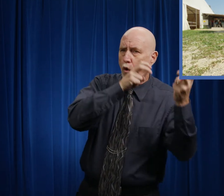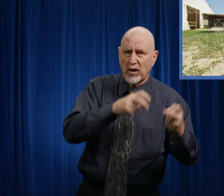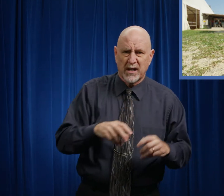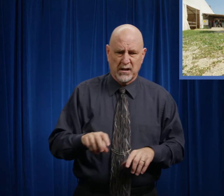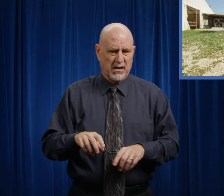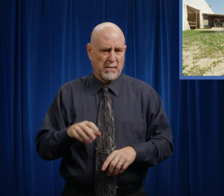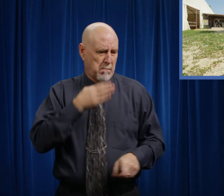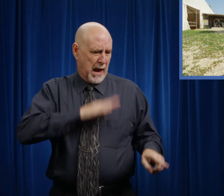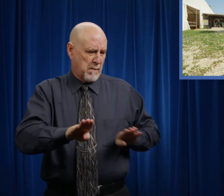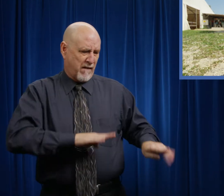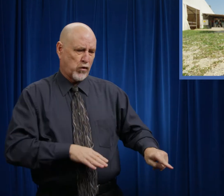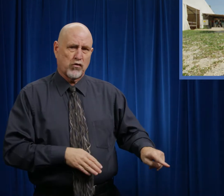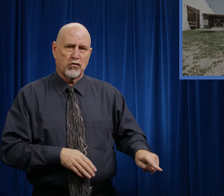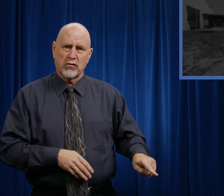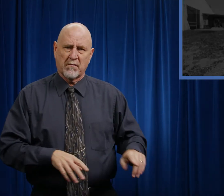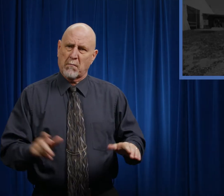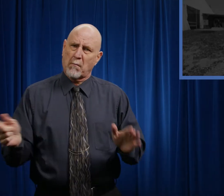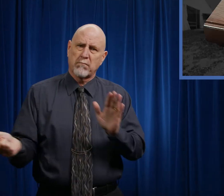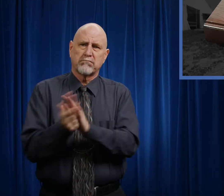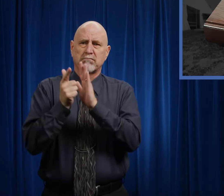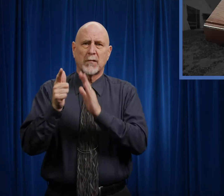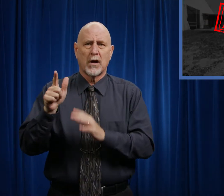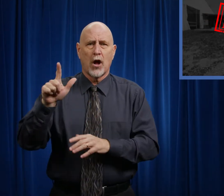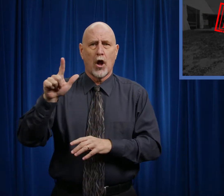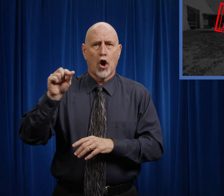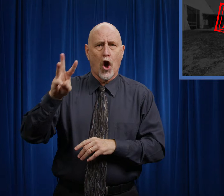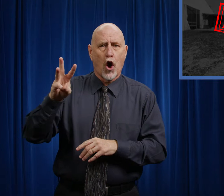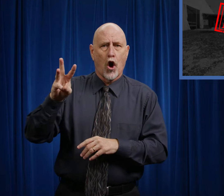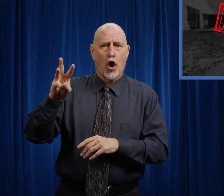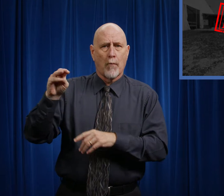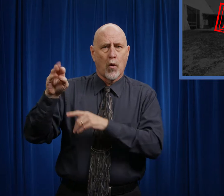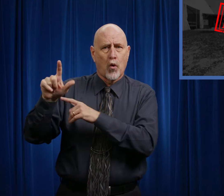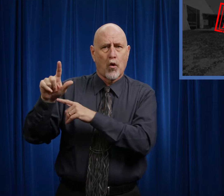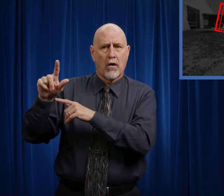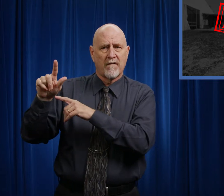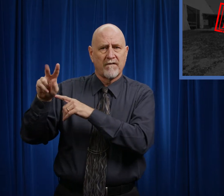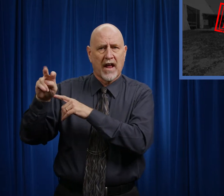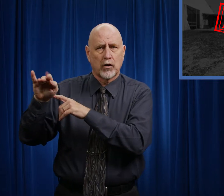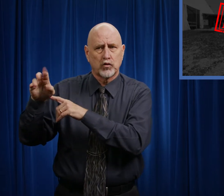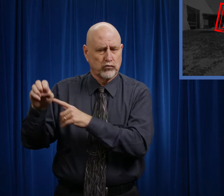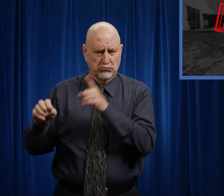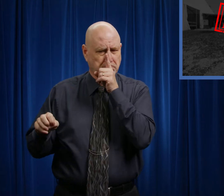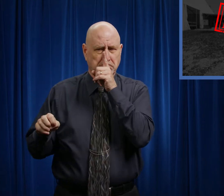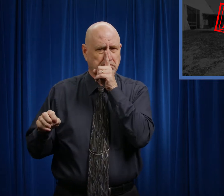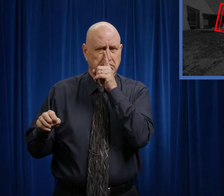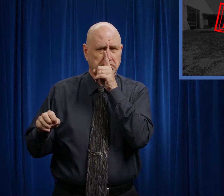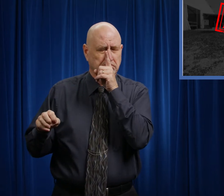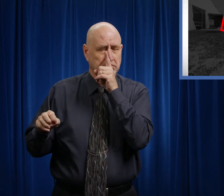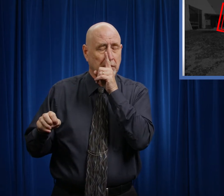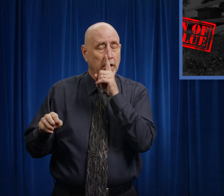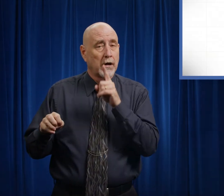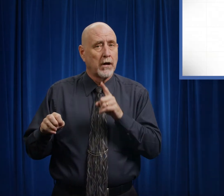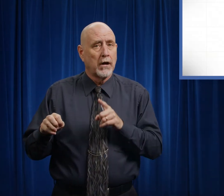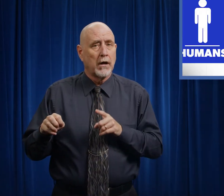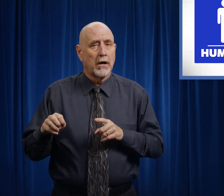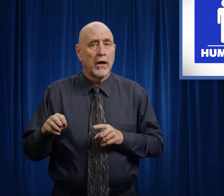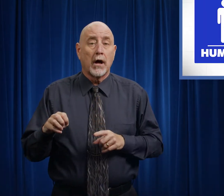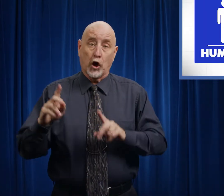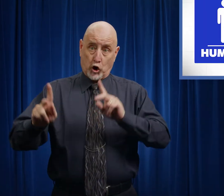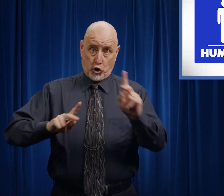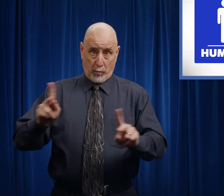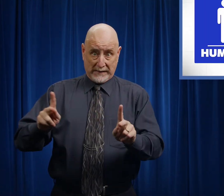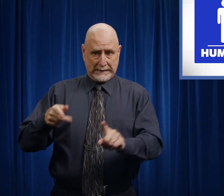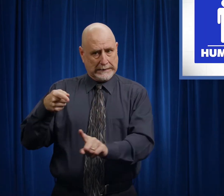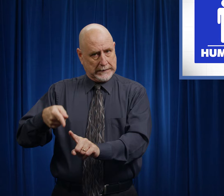don't say, hey, he violated a objective moral value. We just don't say that. But we do say that